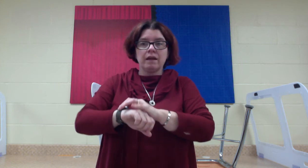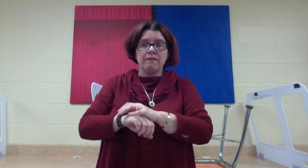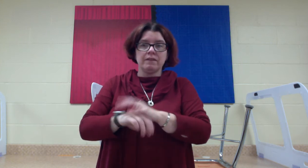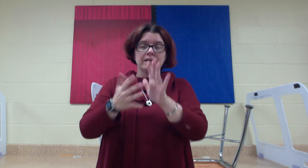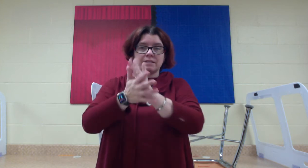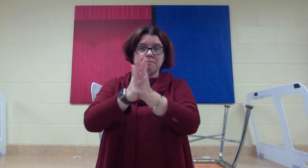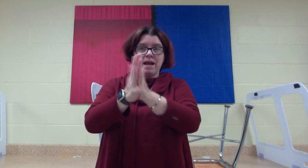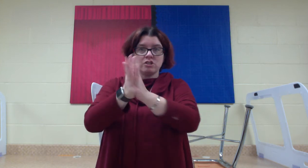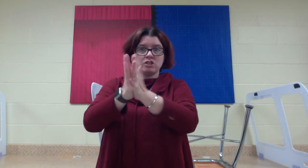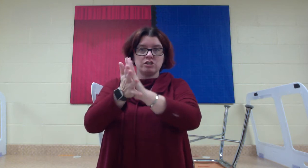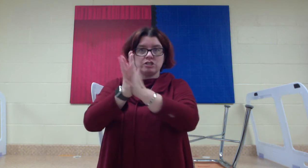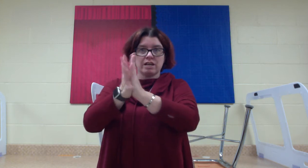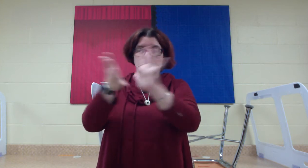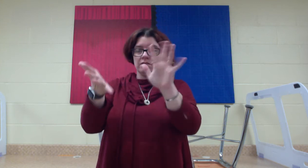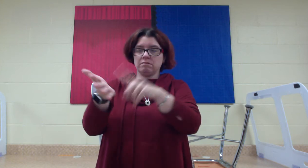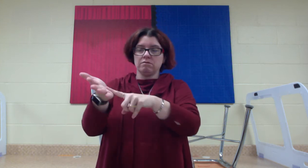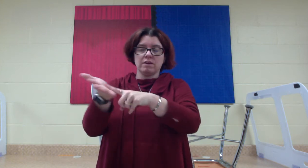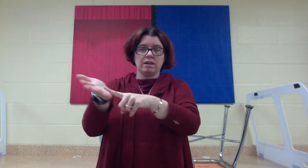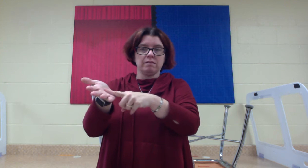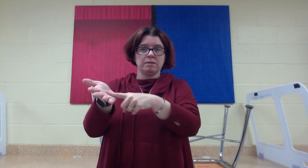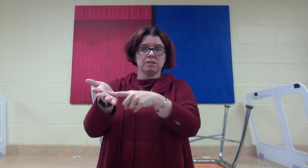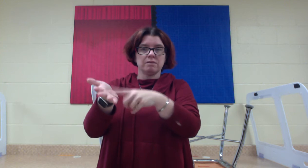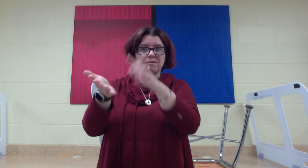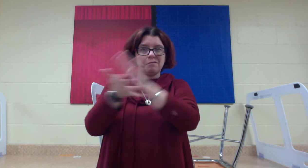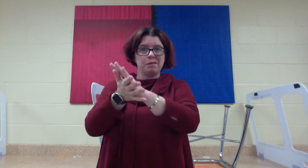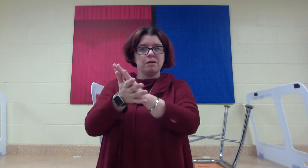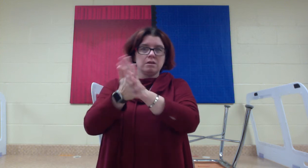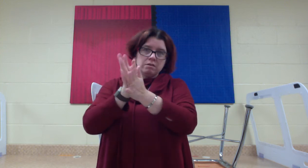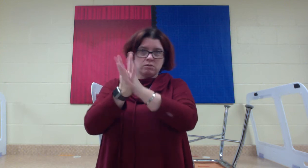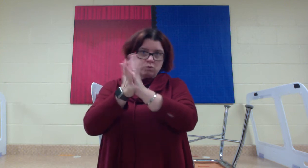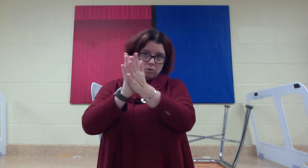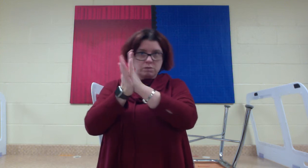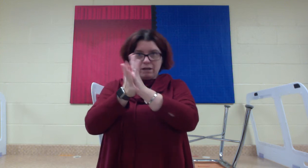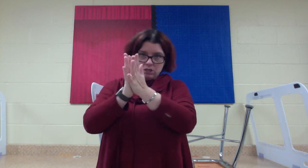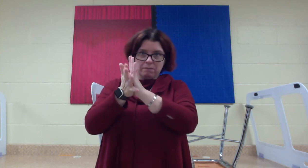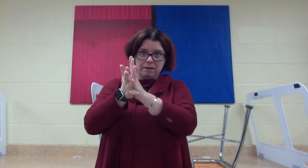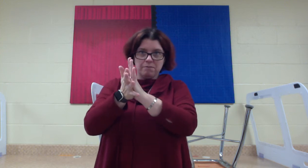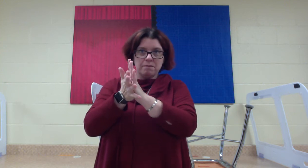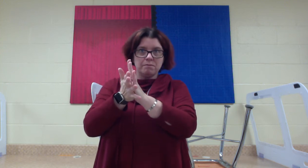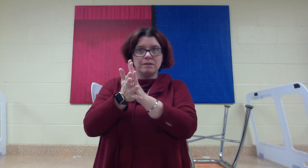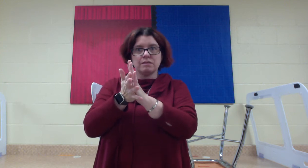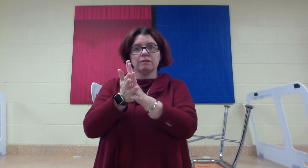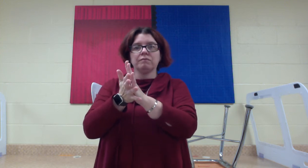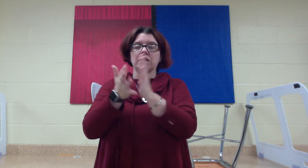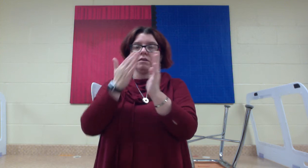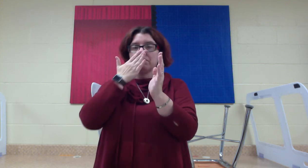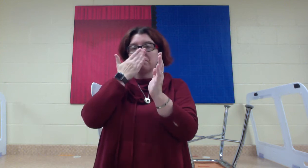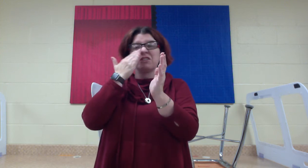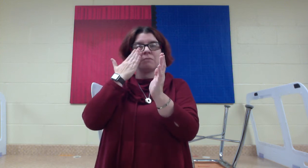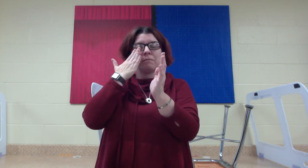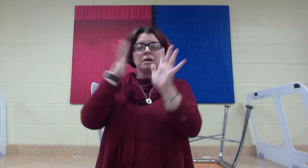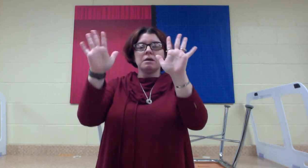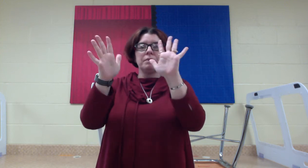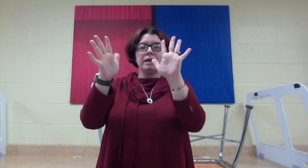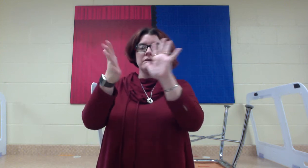And then, like I said, mashed. It's just kind of like, you've got like a bug or something. to smash it up a baby bumblebee song? I don't know. I'm just a mom. But anyways,